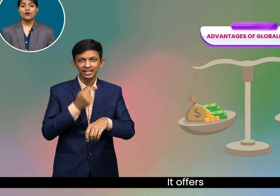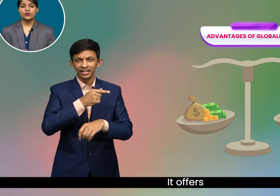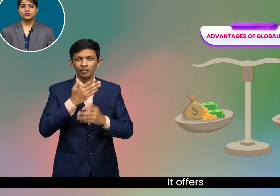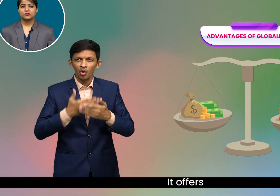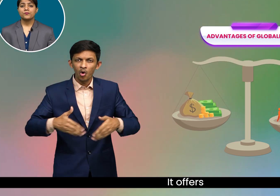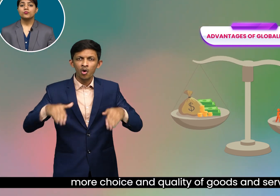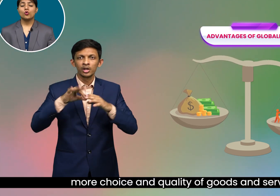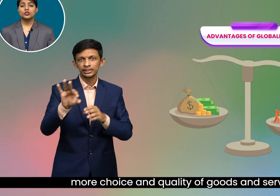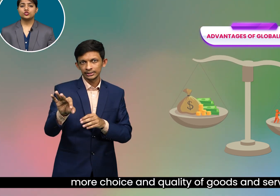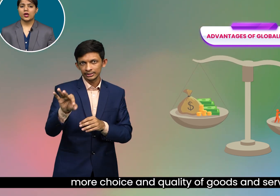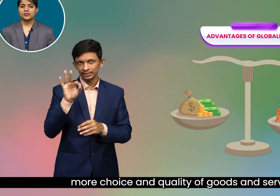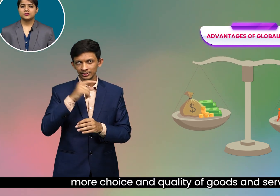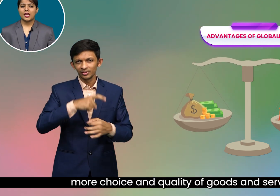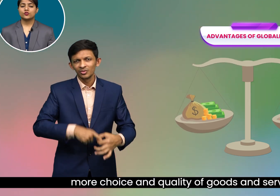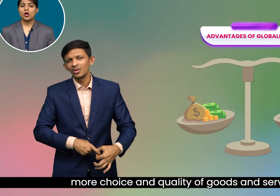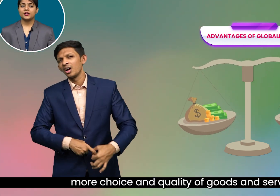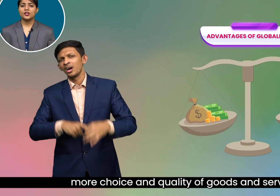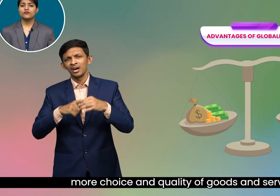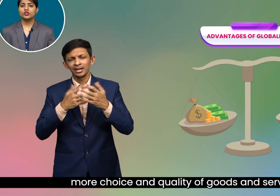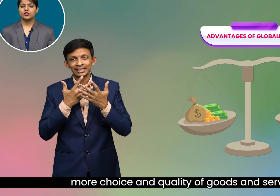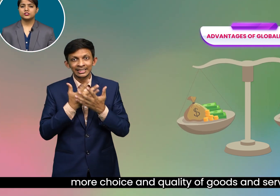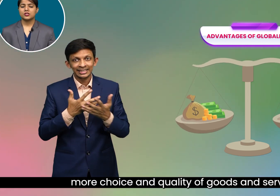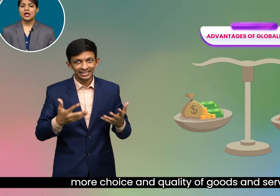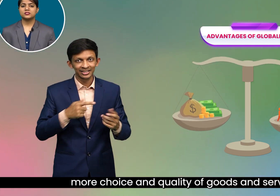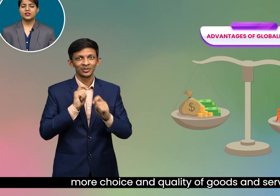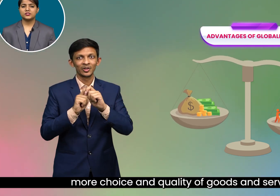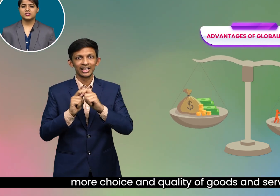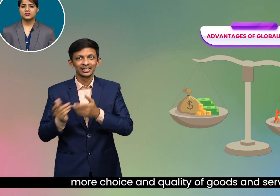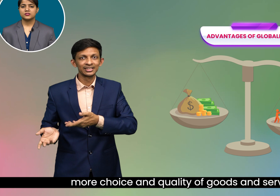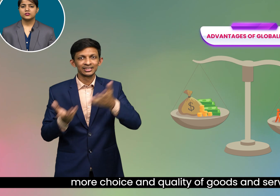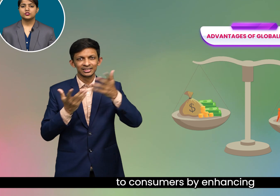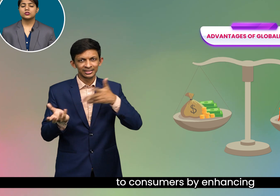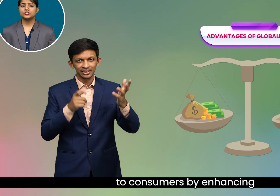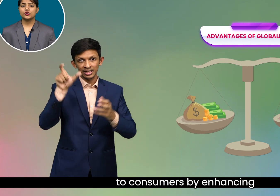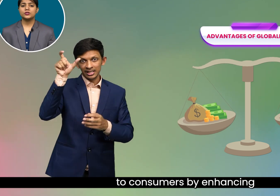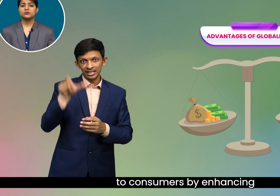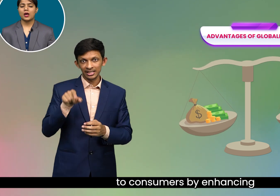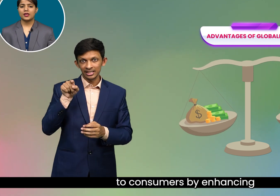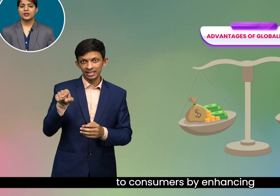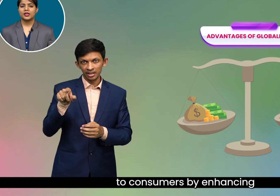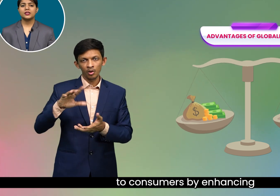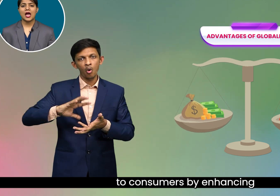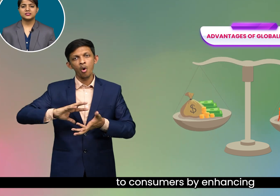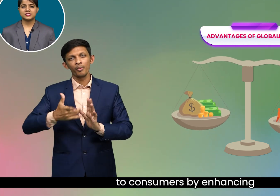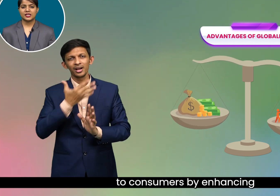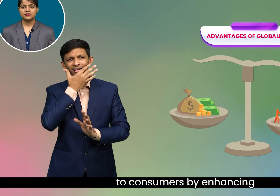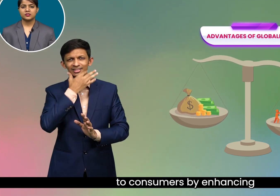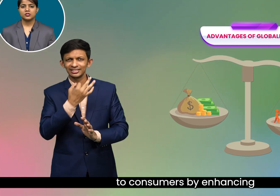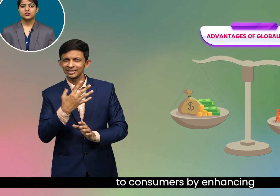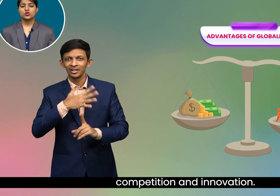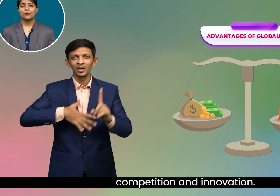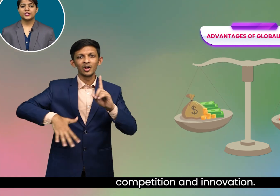It offers more choice and quality of goods and services to consumers by